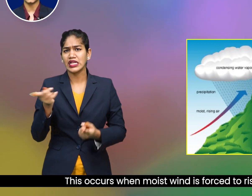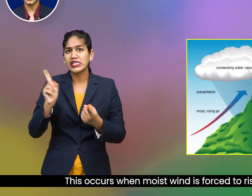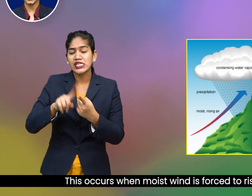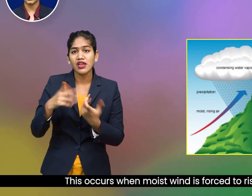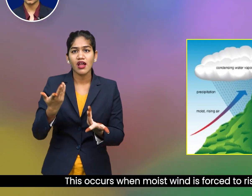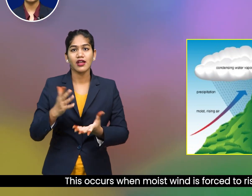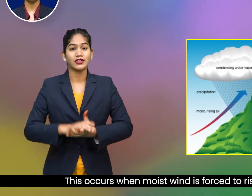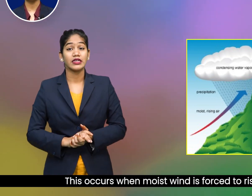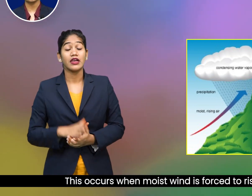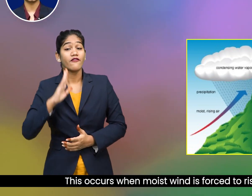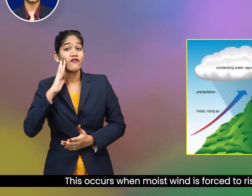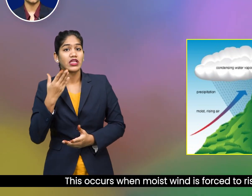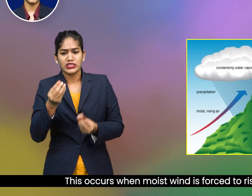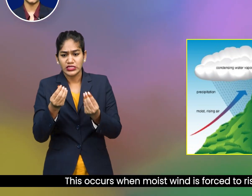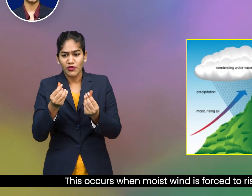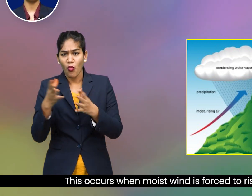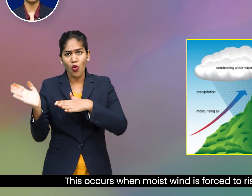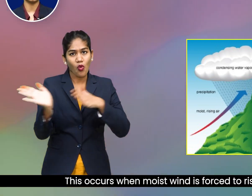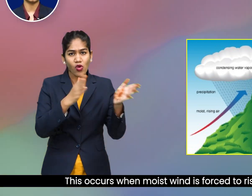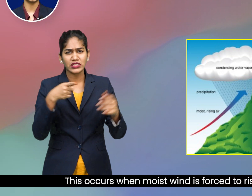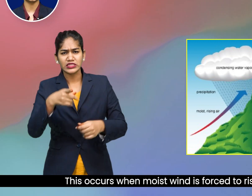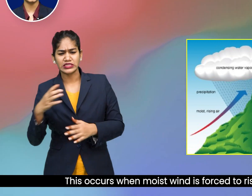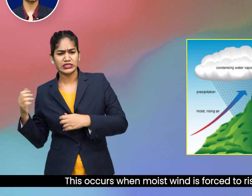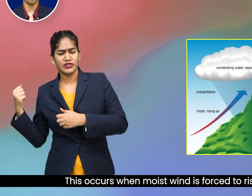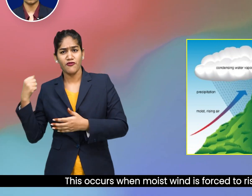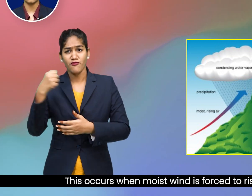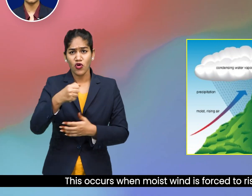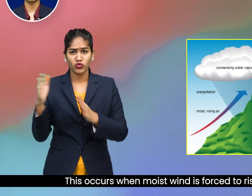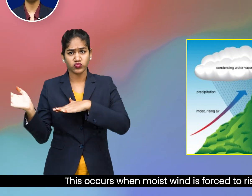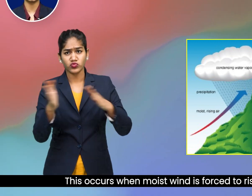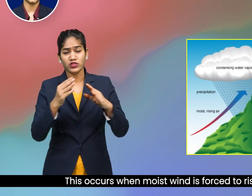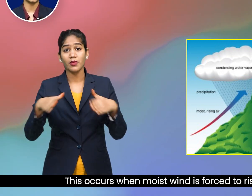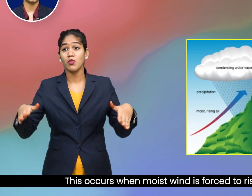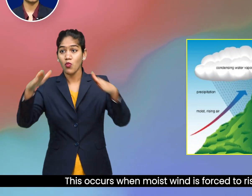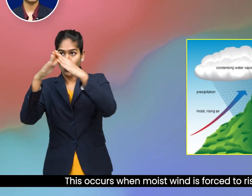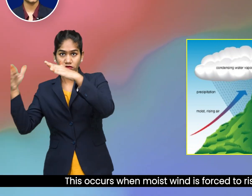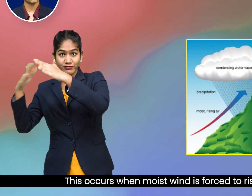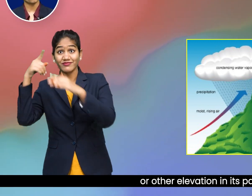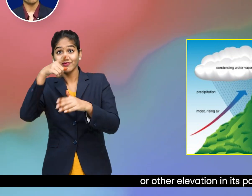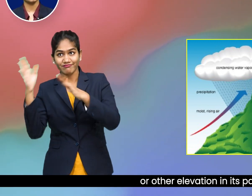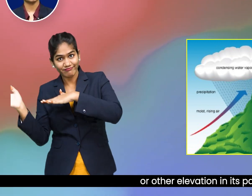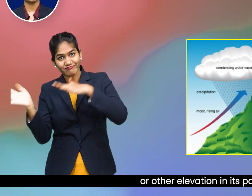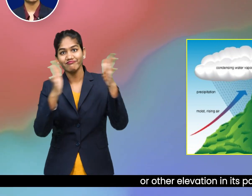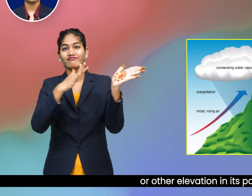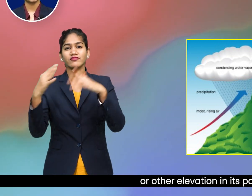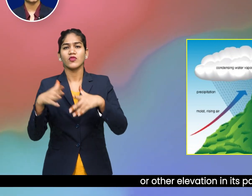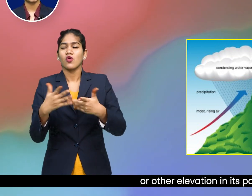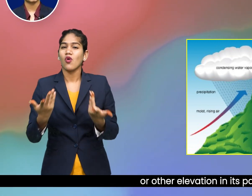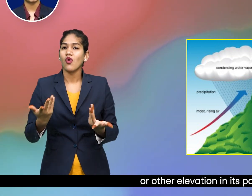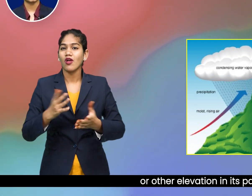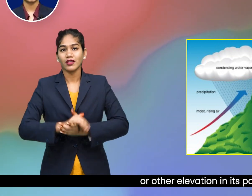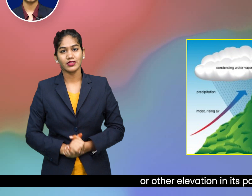This occurs when moist wind is forced to rise over a mountain or